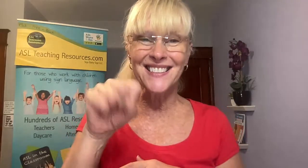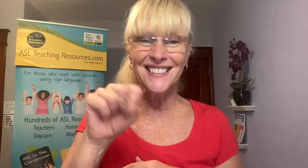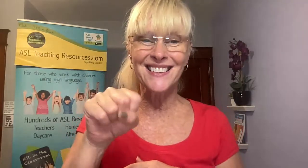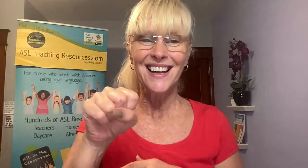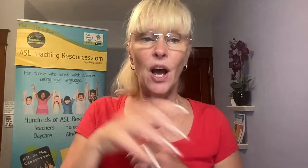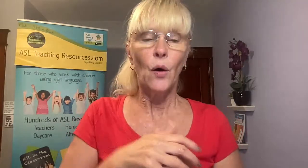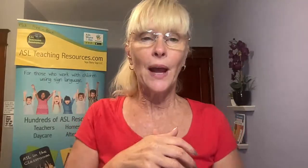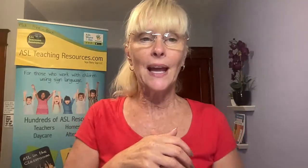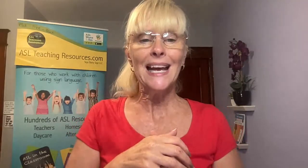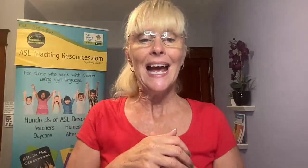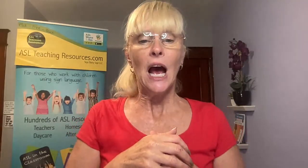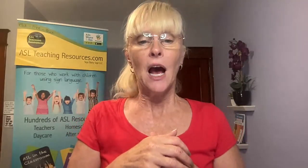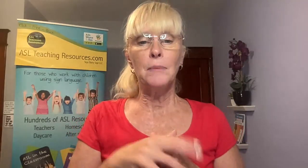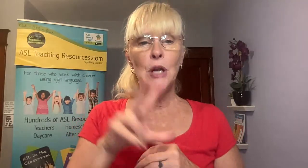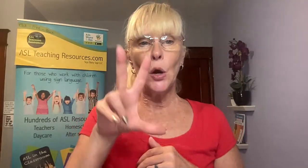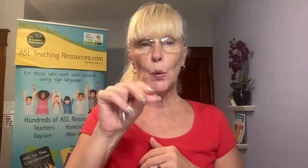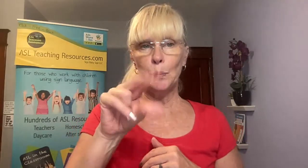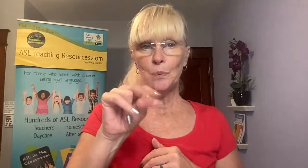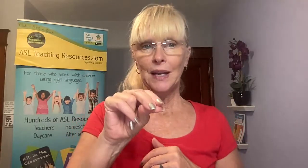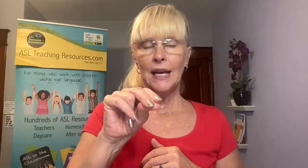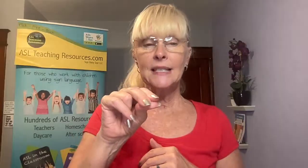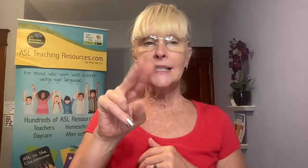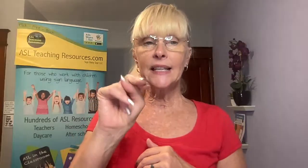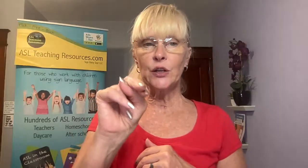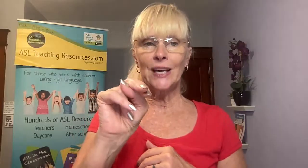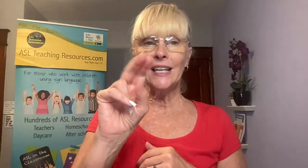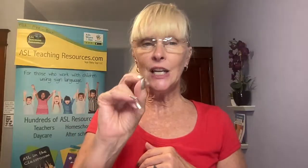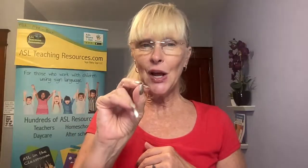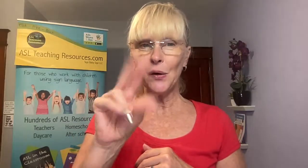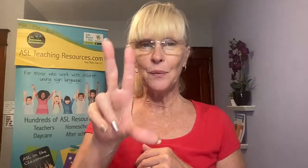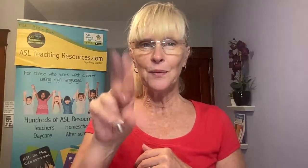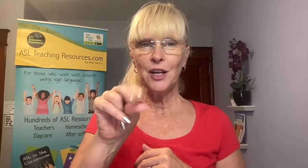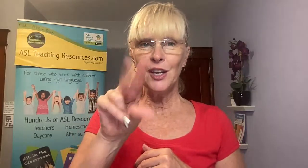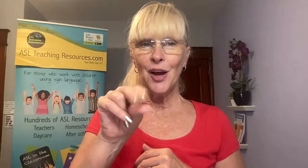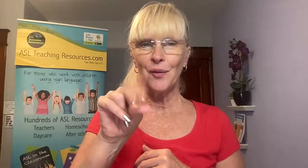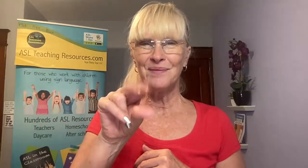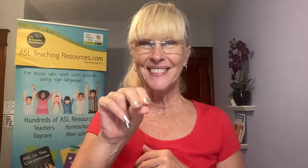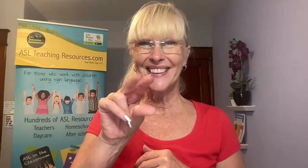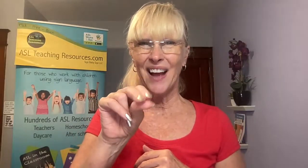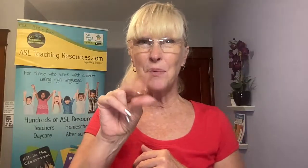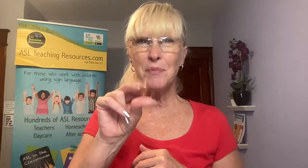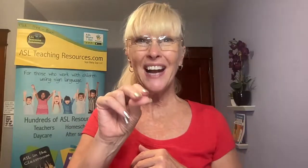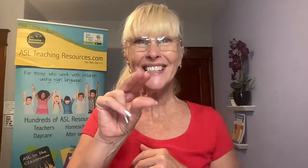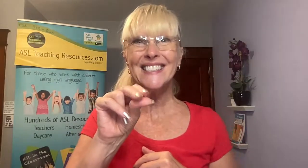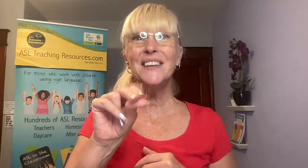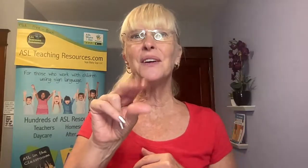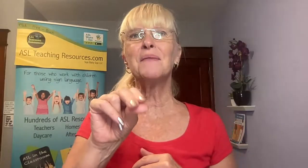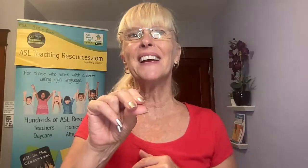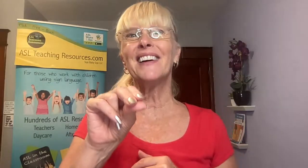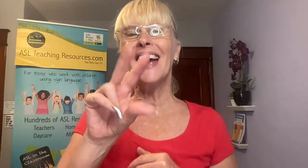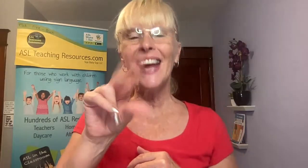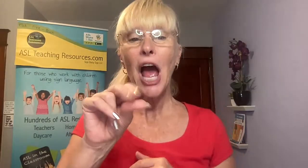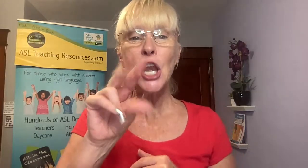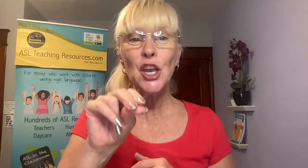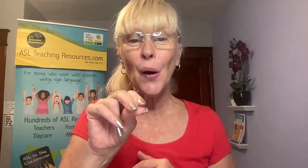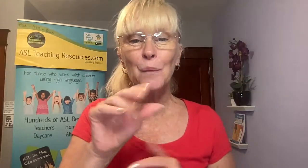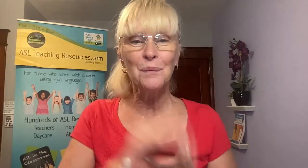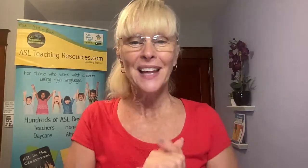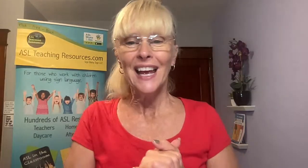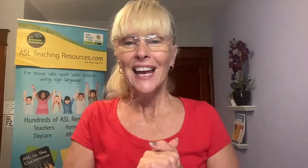yes. Okay. No, it's the letter N and O. No. Hope you're practicing with me. Okay. No. Then